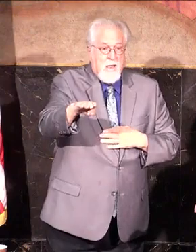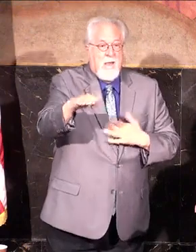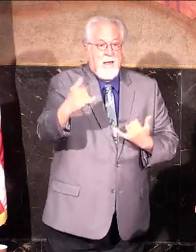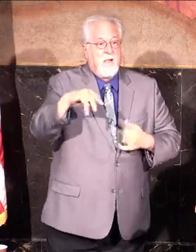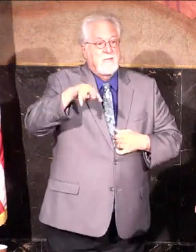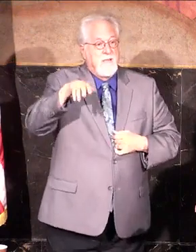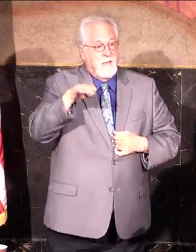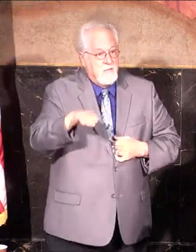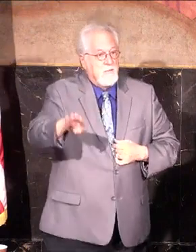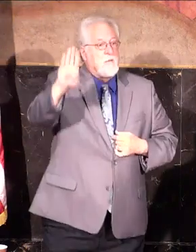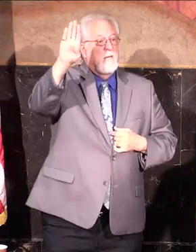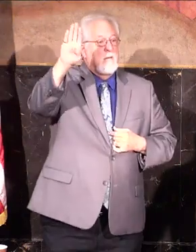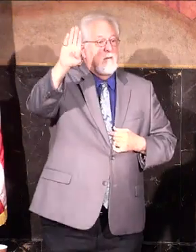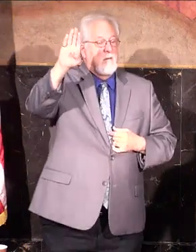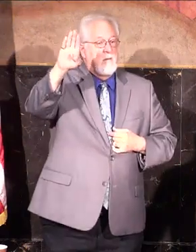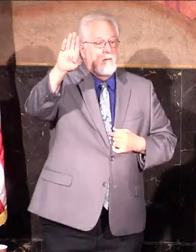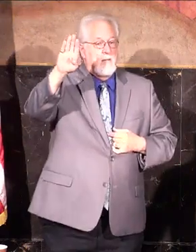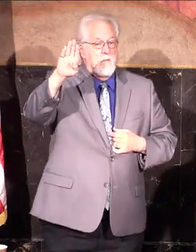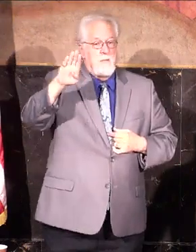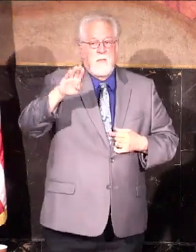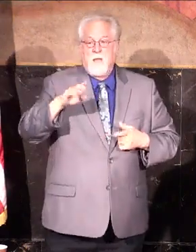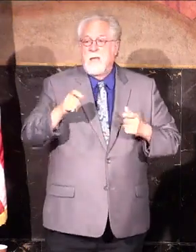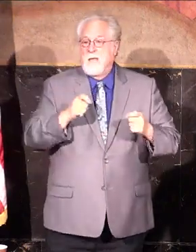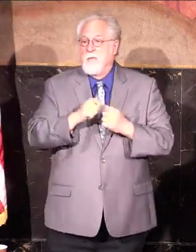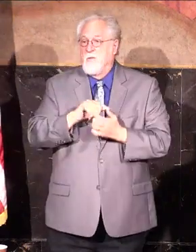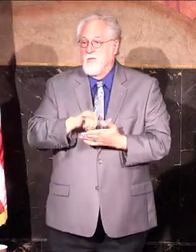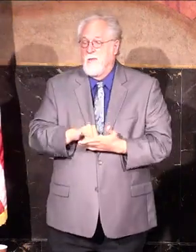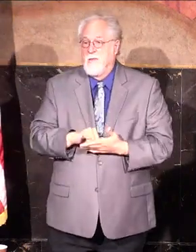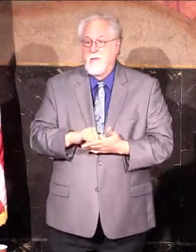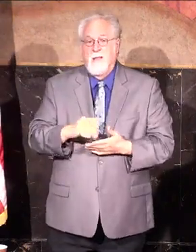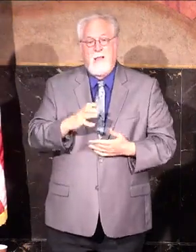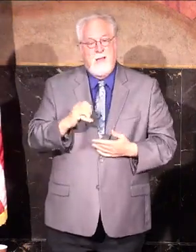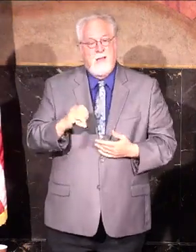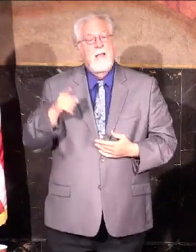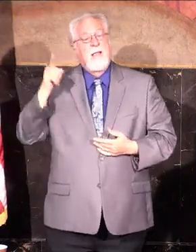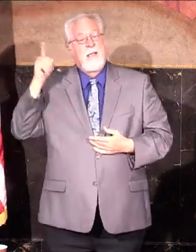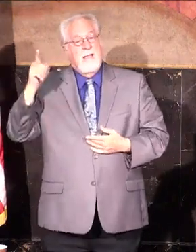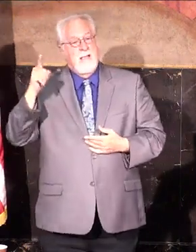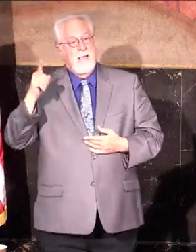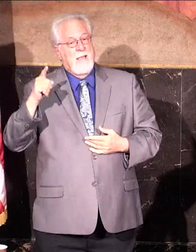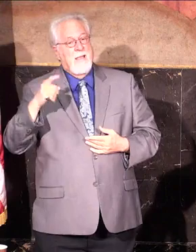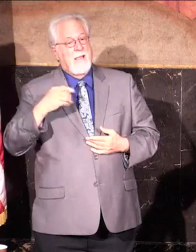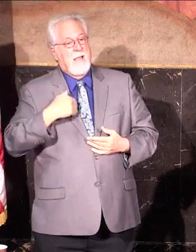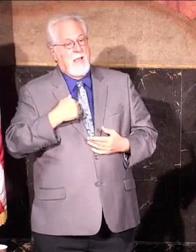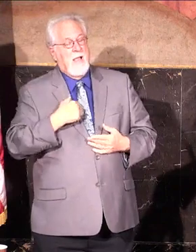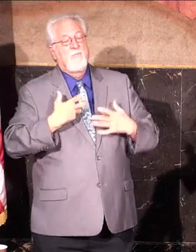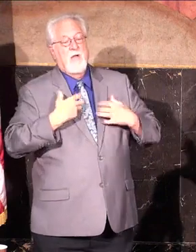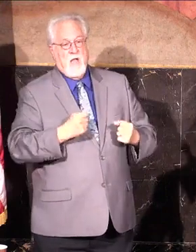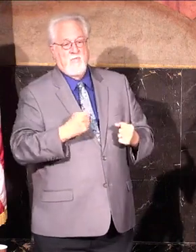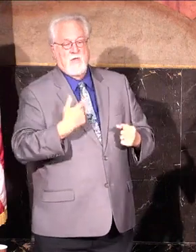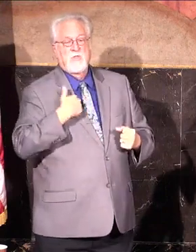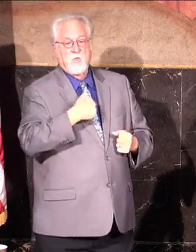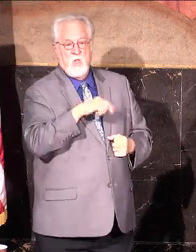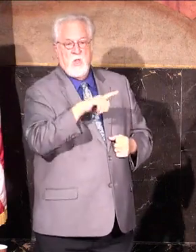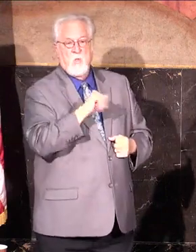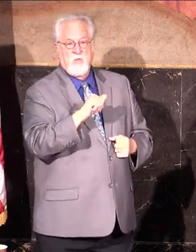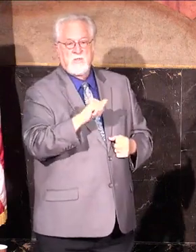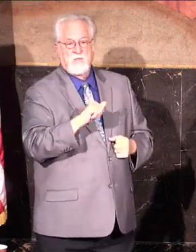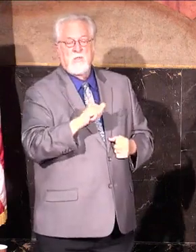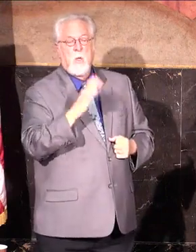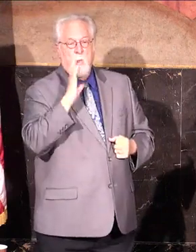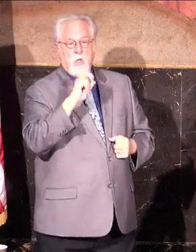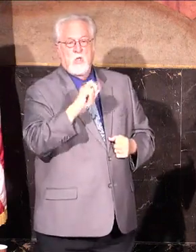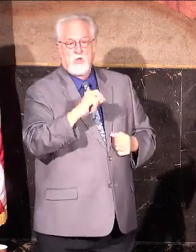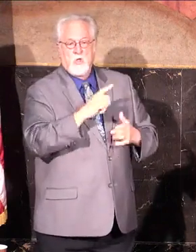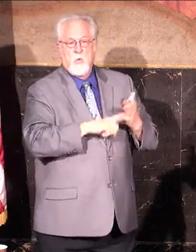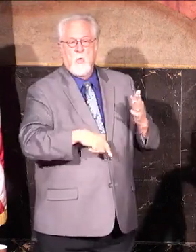resurgence is dealing with this. And so he too had confidence that we in Louisiana would do what's